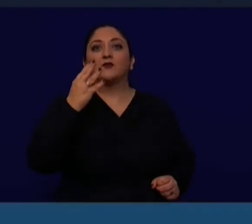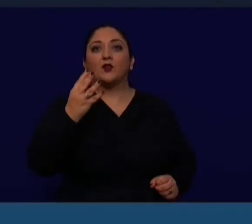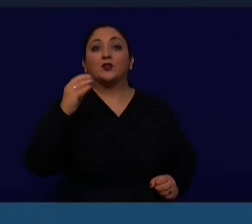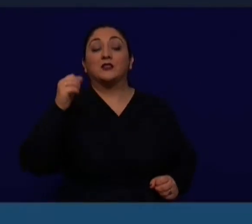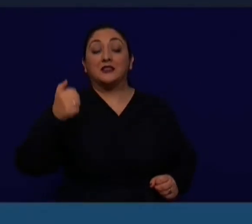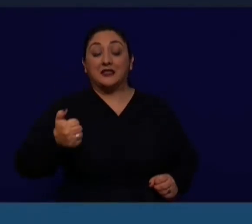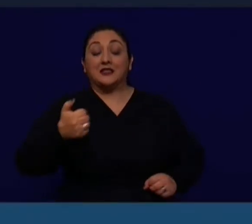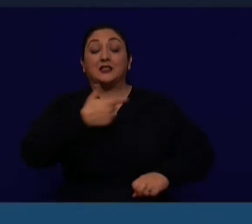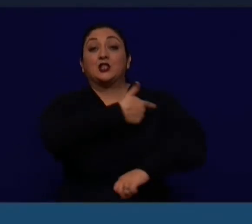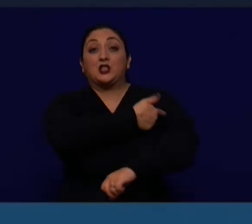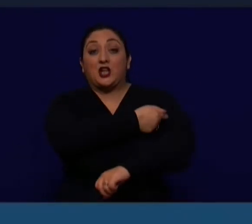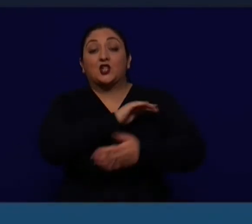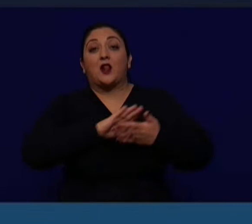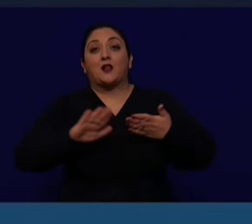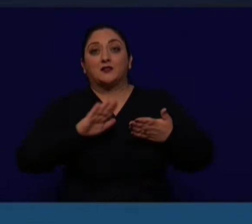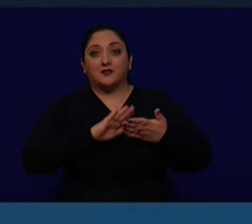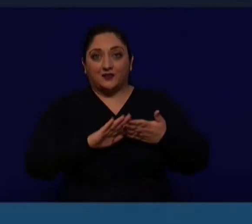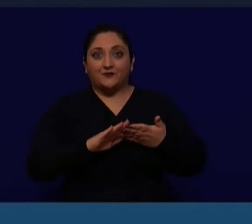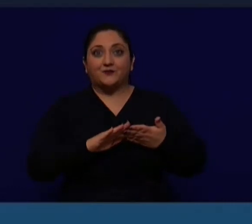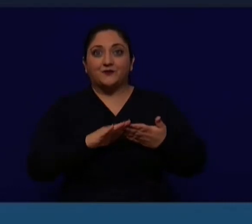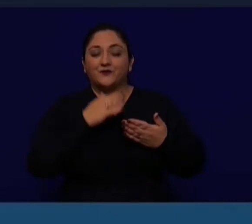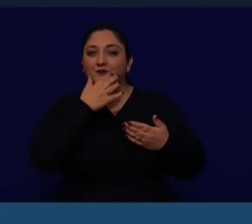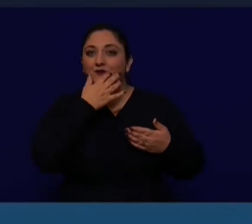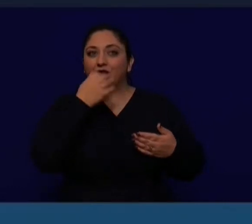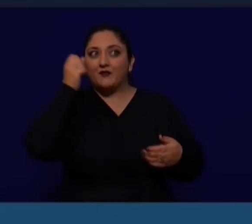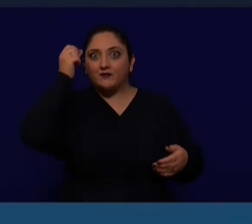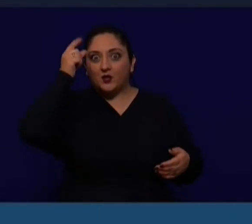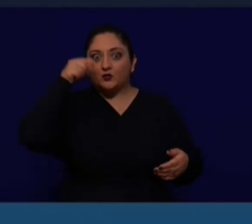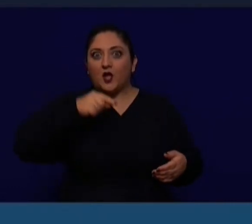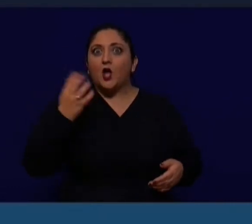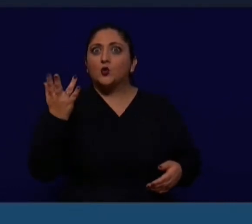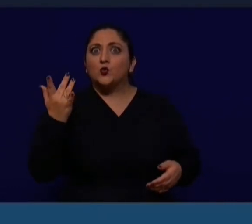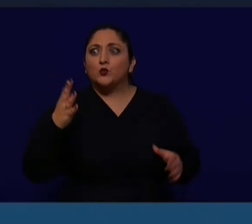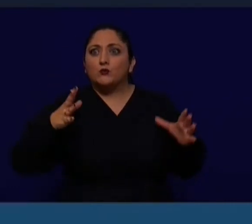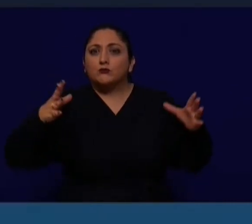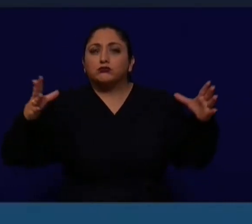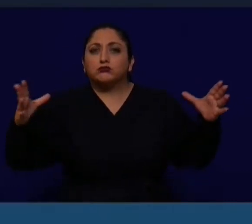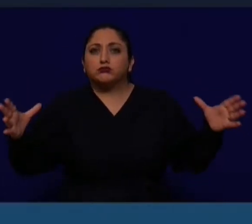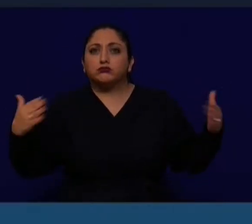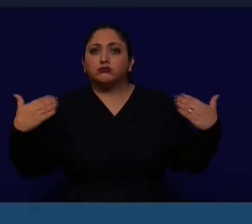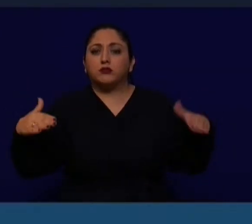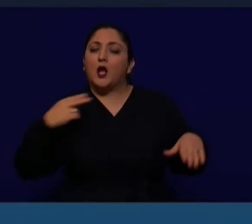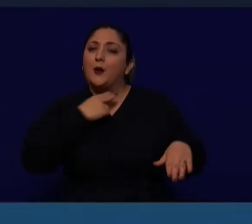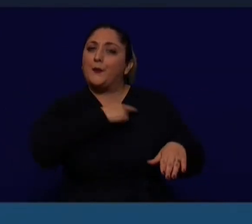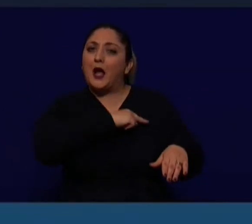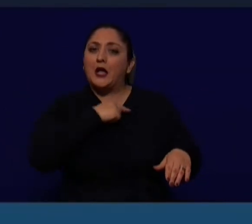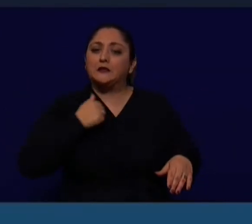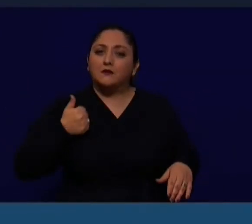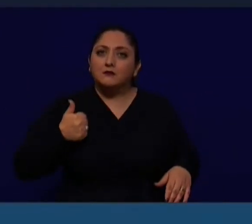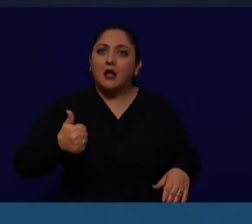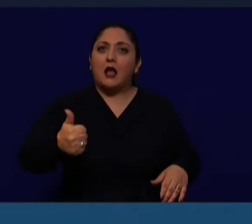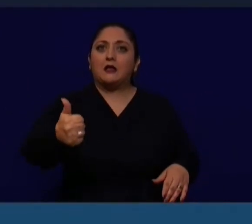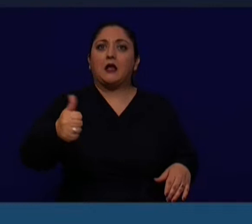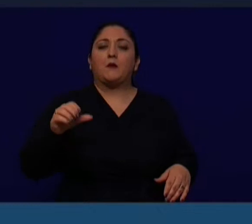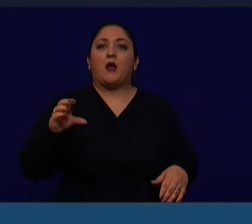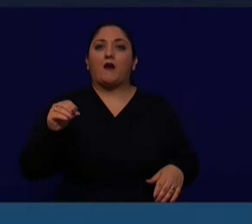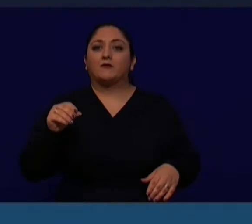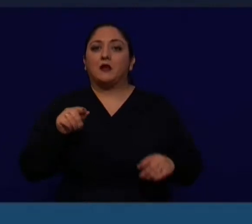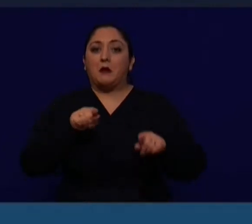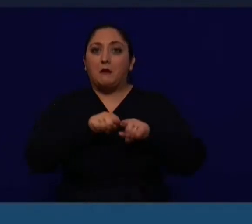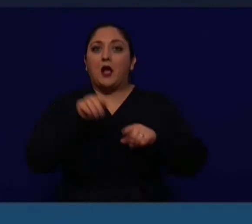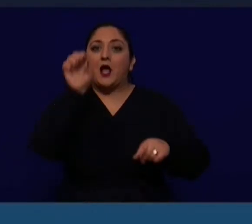89,946 doses tal-vaccines, ftakru li dan huwa ammont sostanzjali u qegħdin minn ta' quddiem anke fil-pajjiżi Ewropej biex